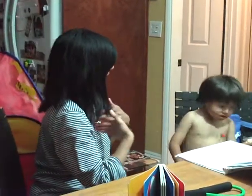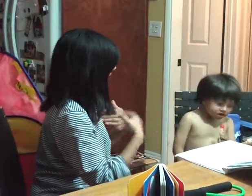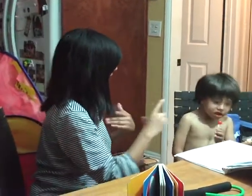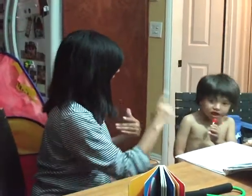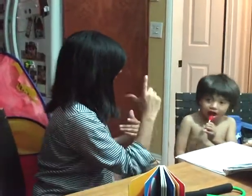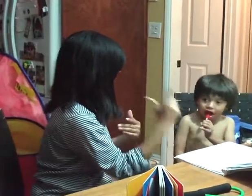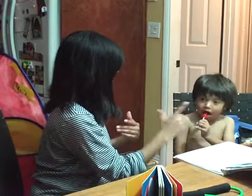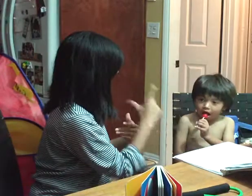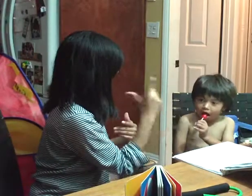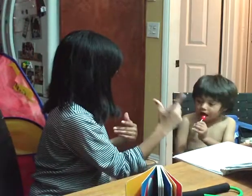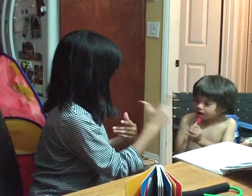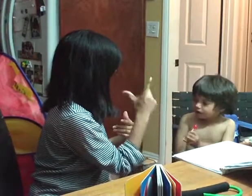has...